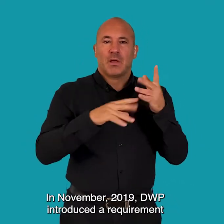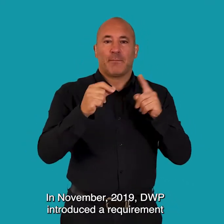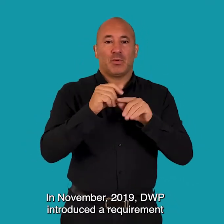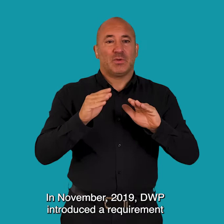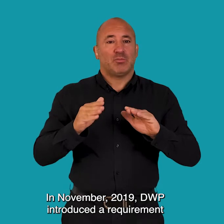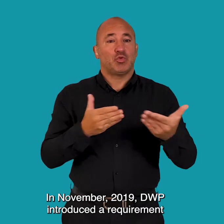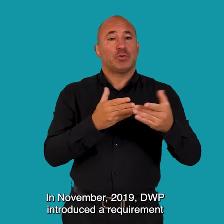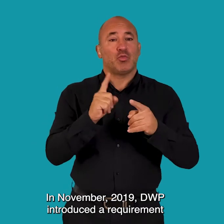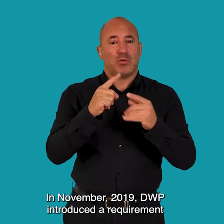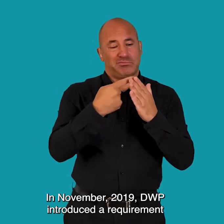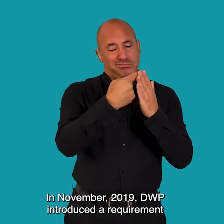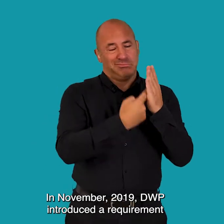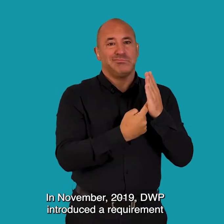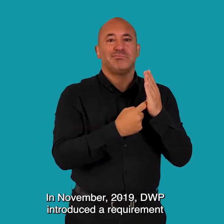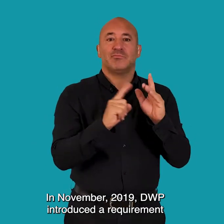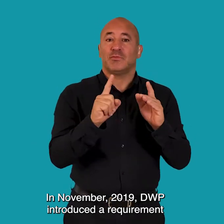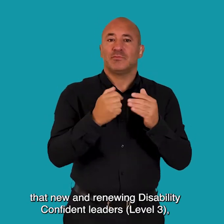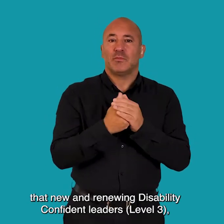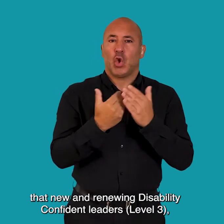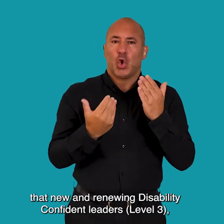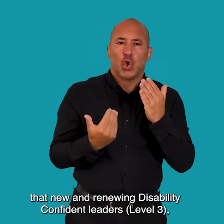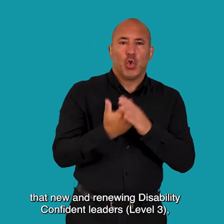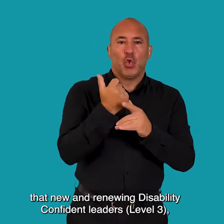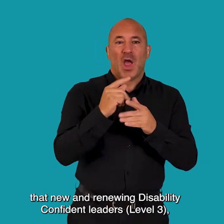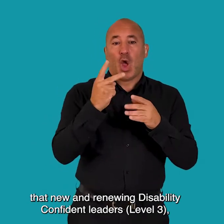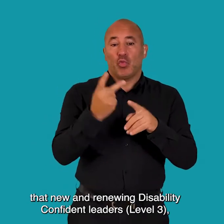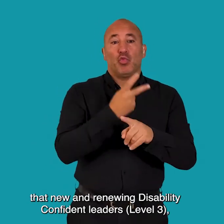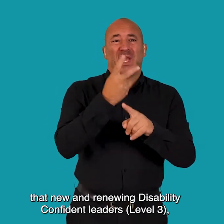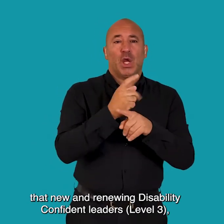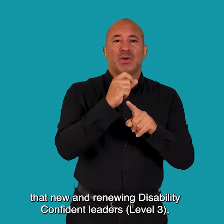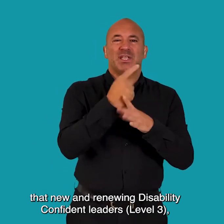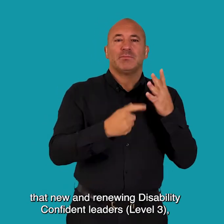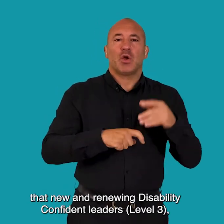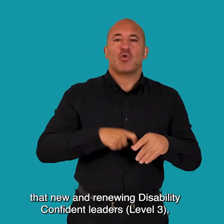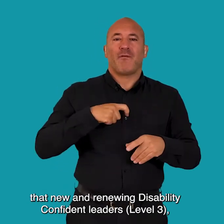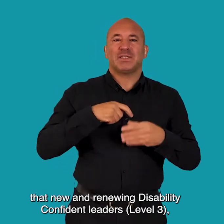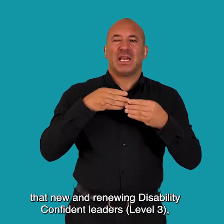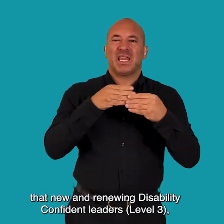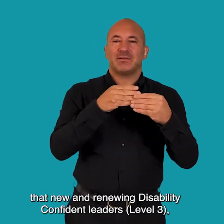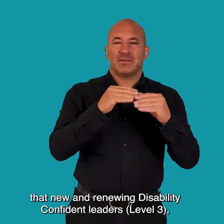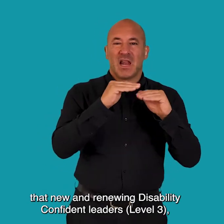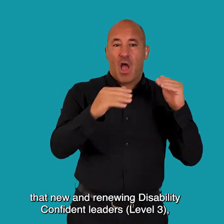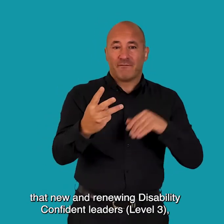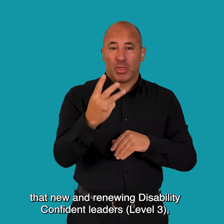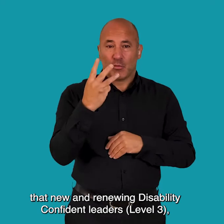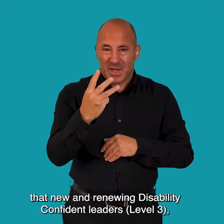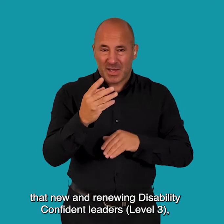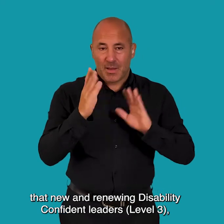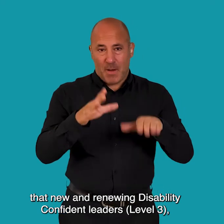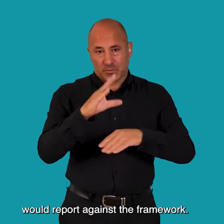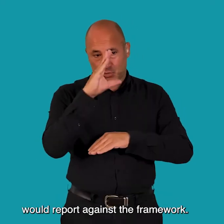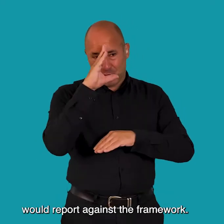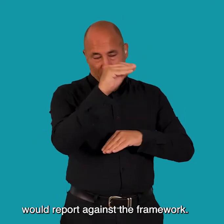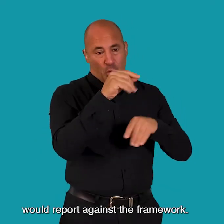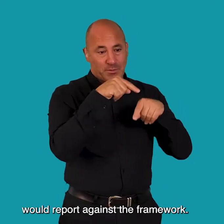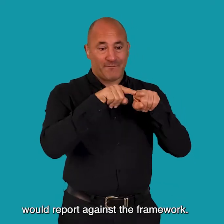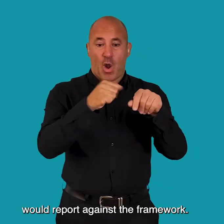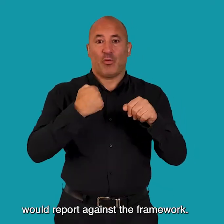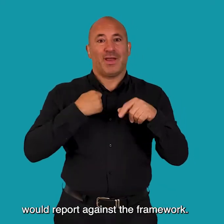DWP introduced a requirement that new and renewing Disability Confident Leaders, Level 3, would report against the